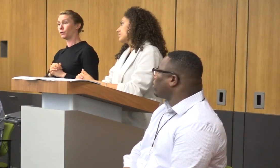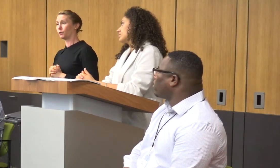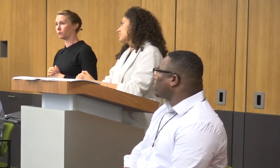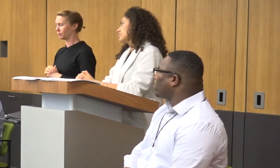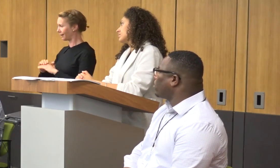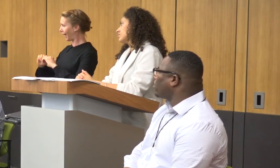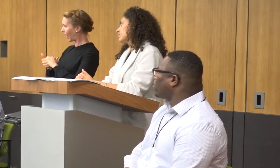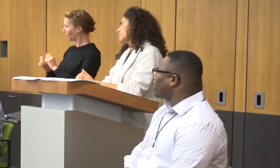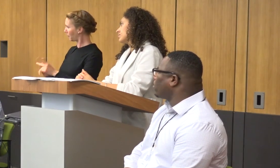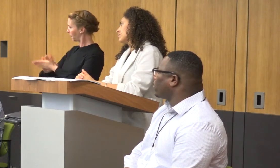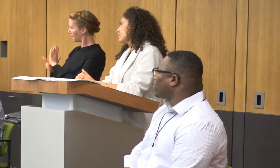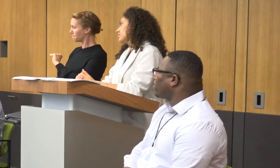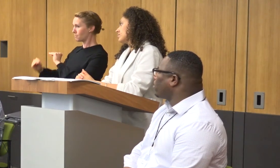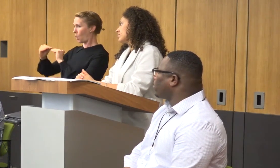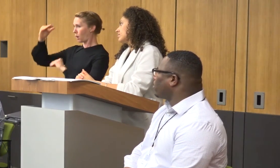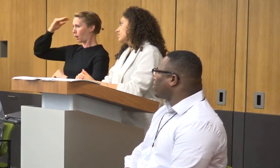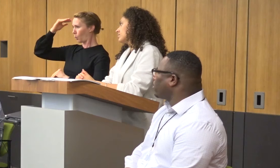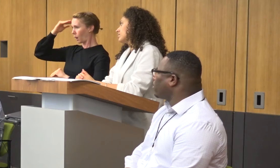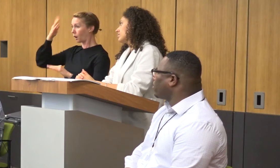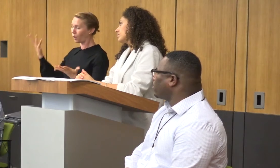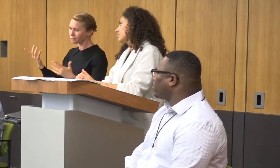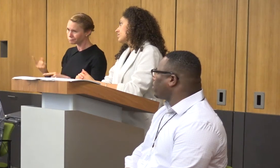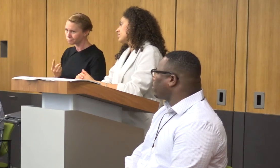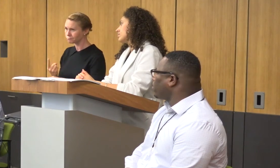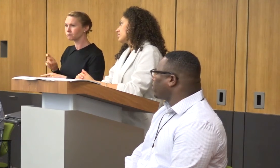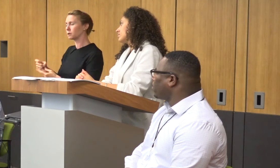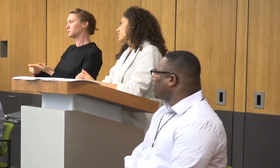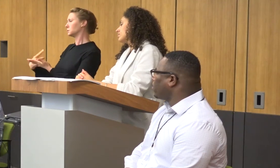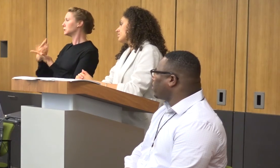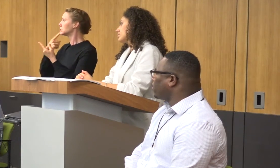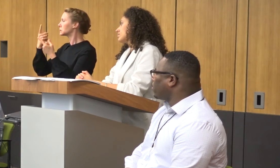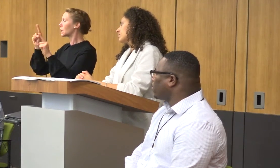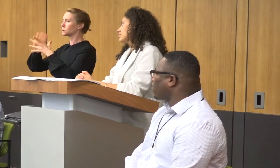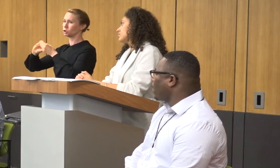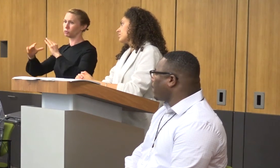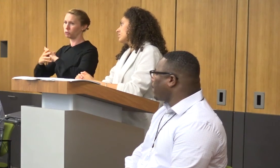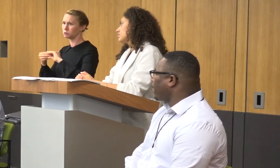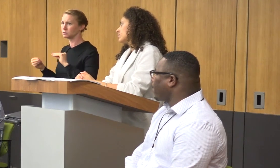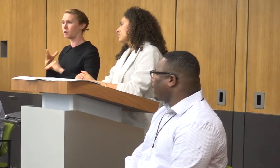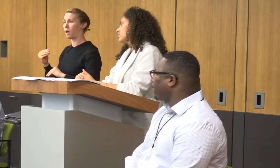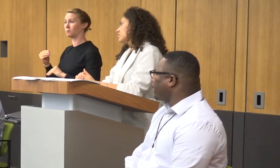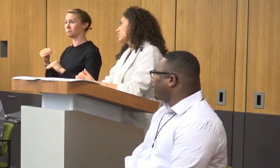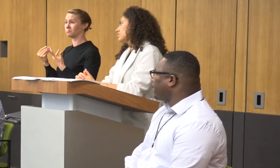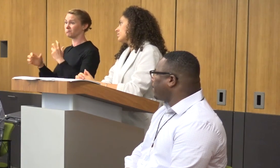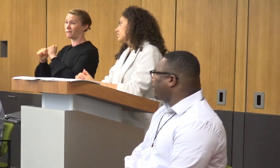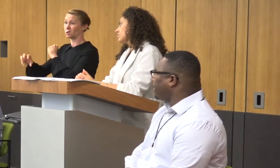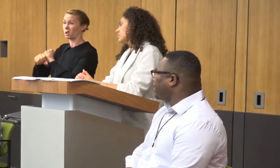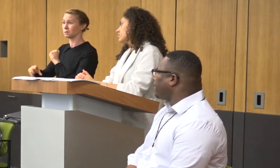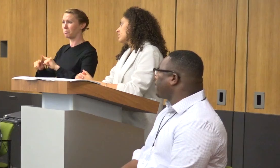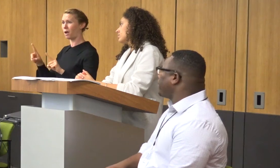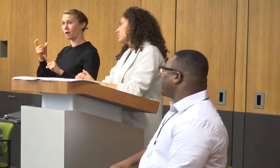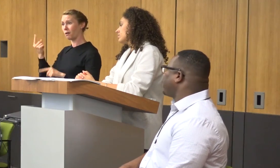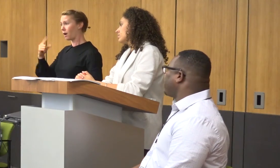How to make people more aware. It's difficult. I mean, we have to talk about these success stories like that one and advertise it, but it's hard for